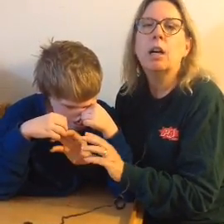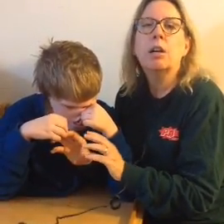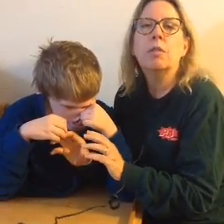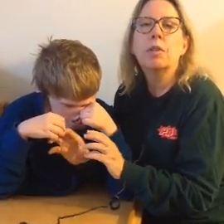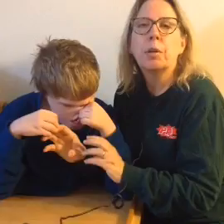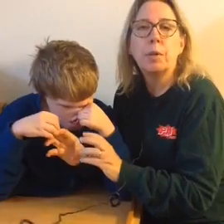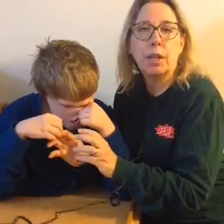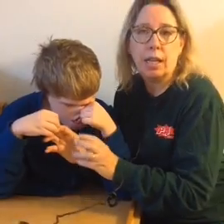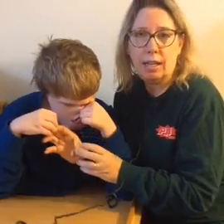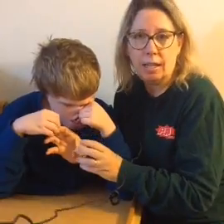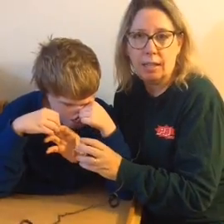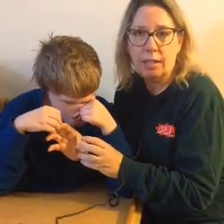of communicating.